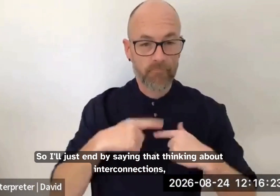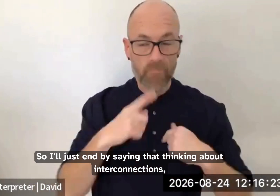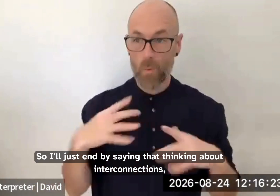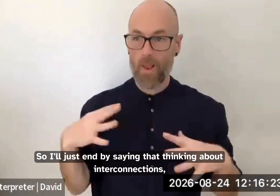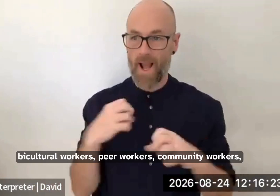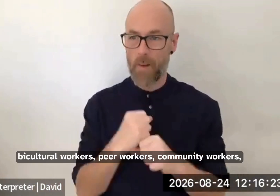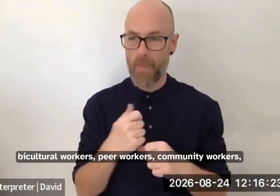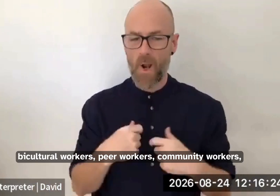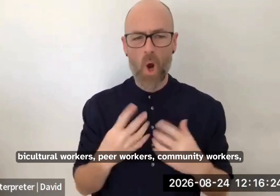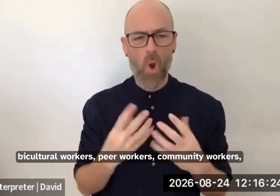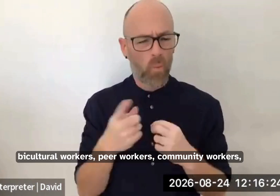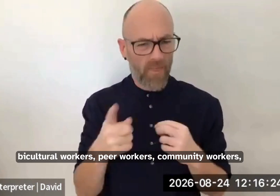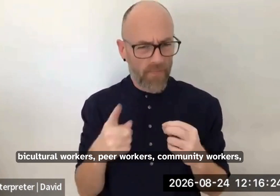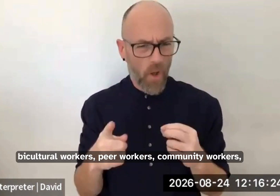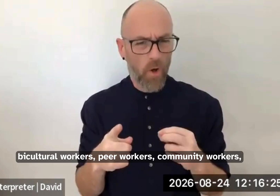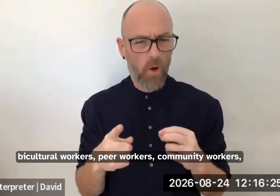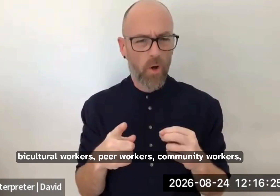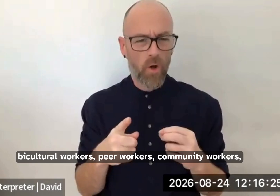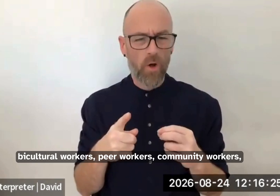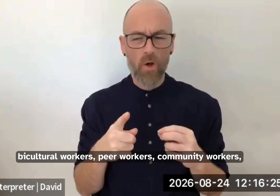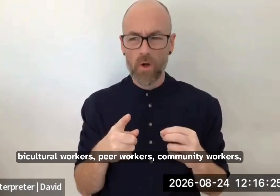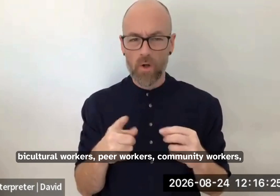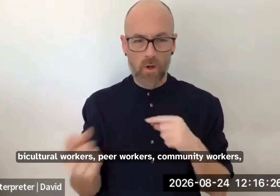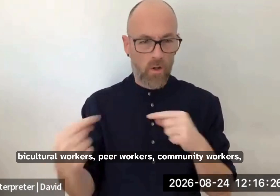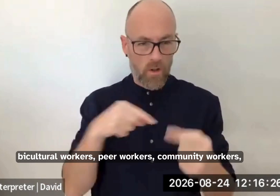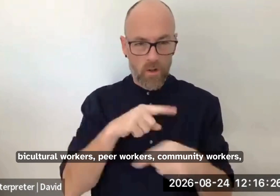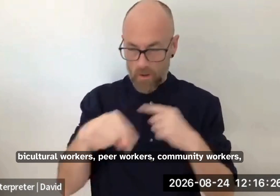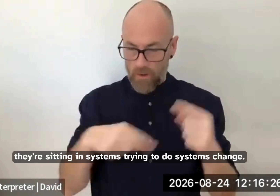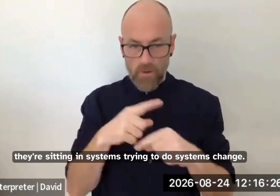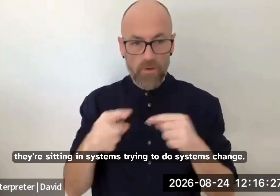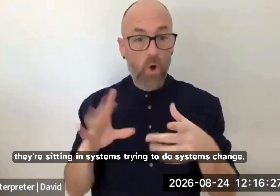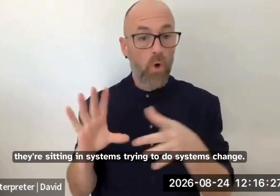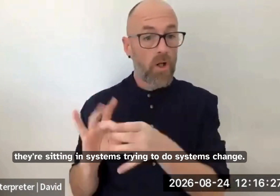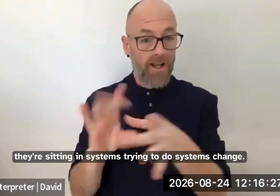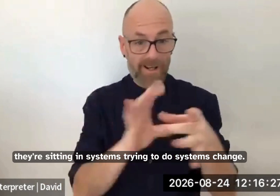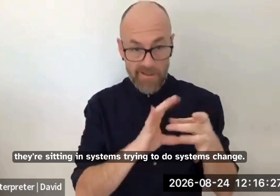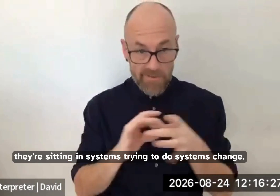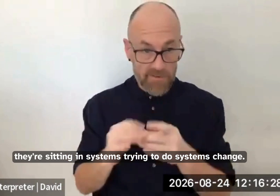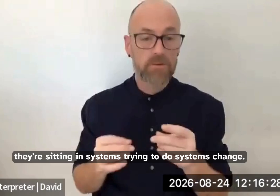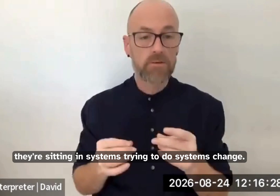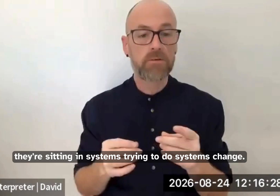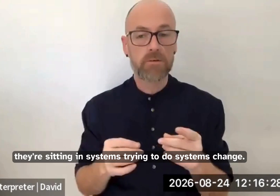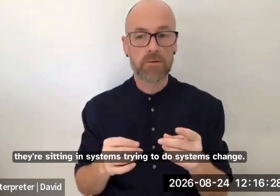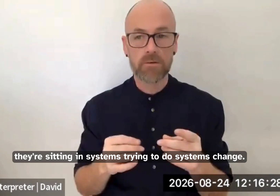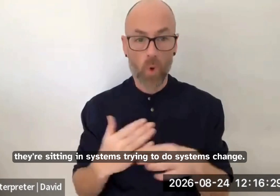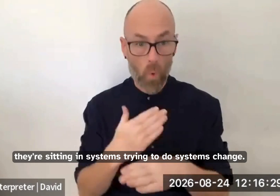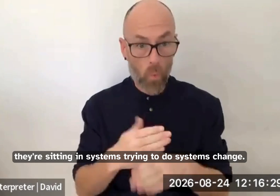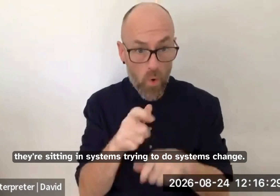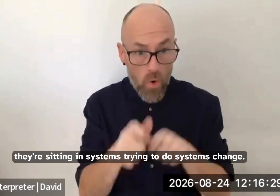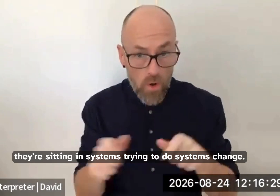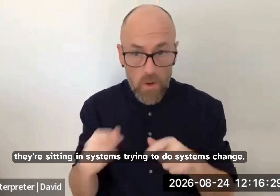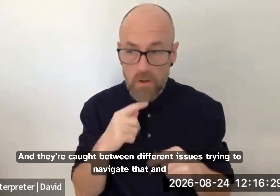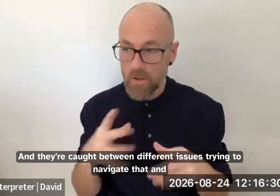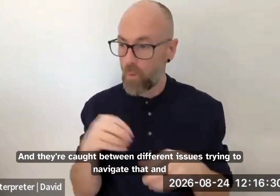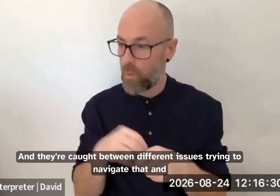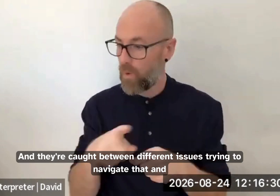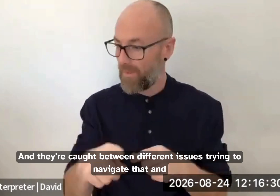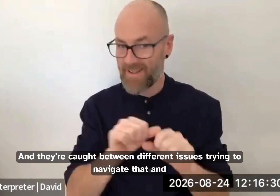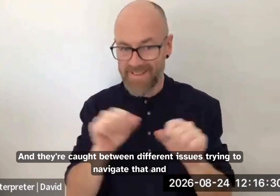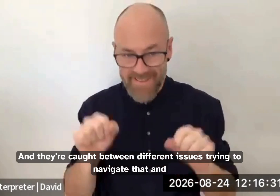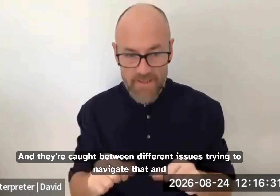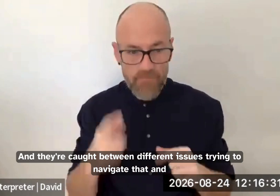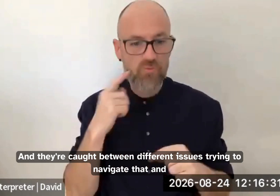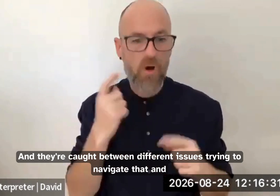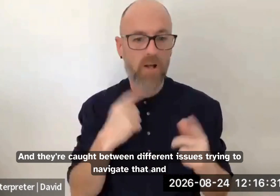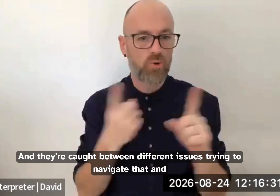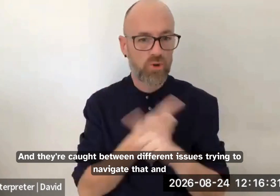about interconnections, bicultural workers, peer workers, community workers, they're sitting in systems trying to do systems change, and they're caught